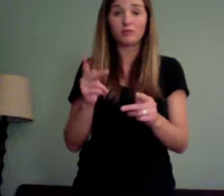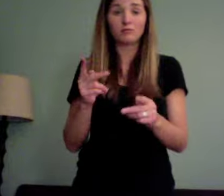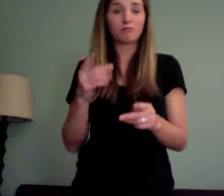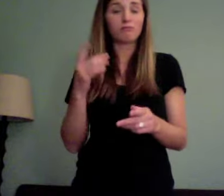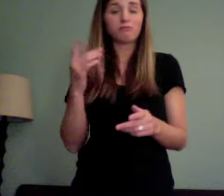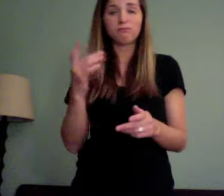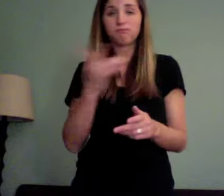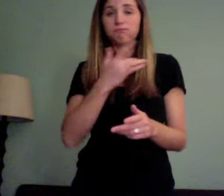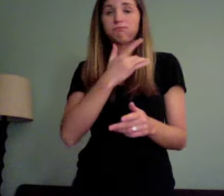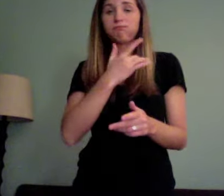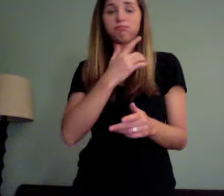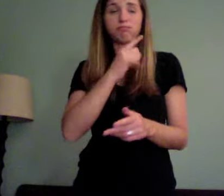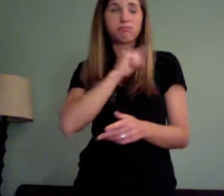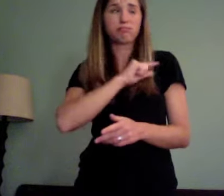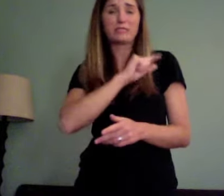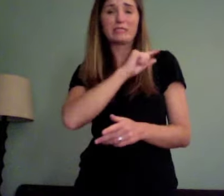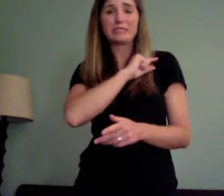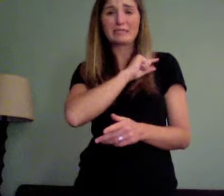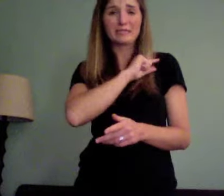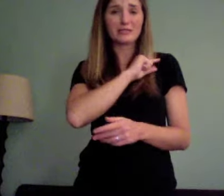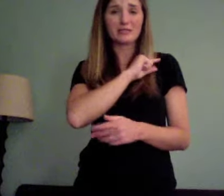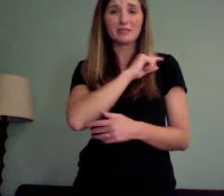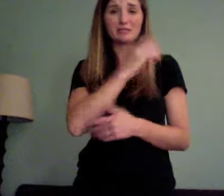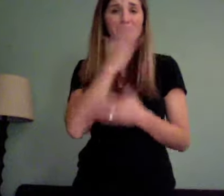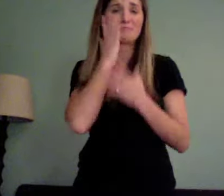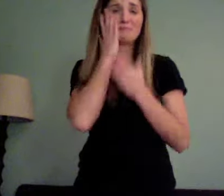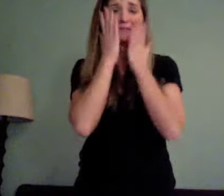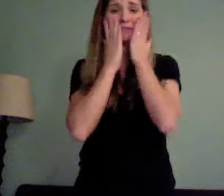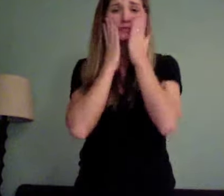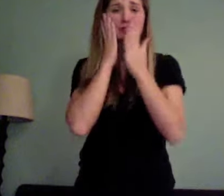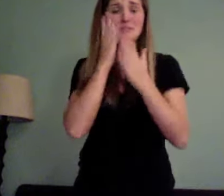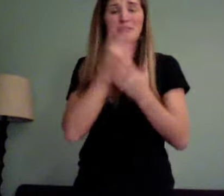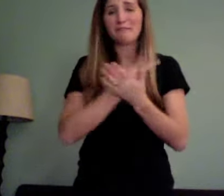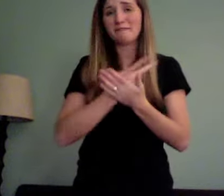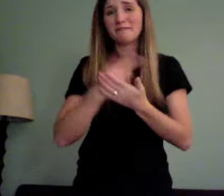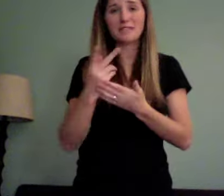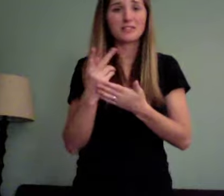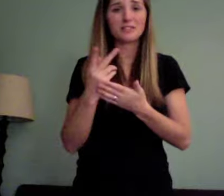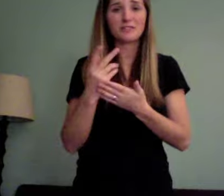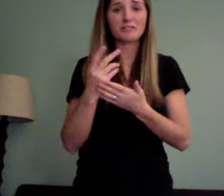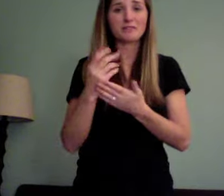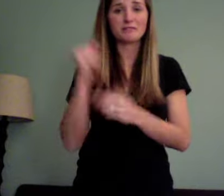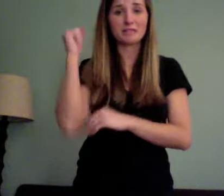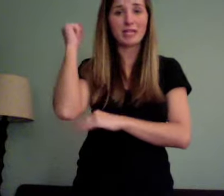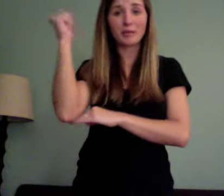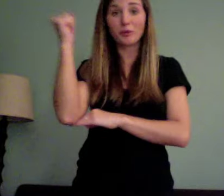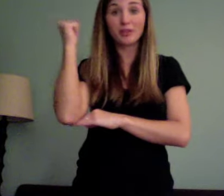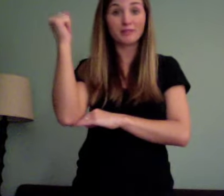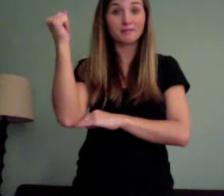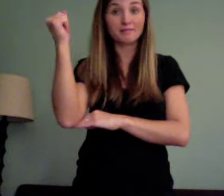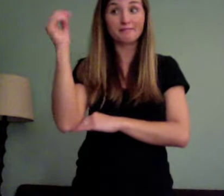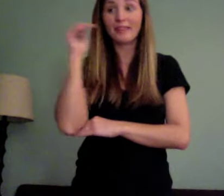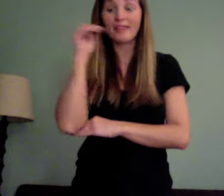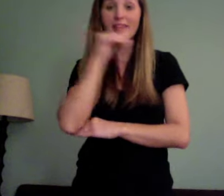by embarrassment and failure. Look at Abraham. He lied. God used him. Look at Jacob. He lied.